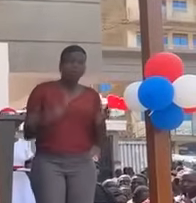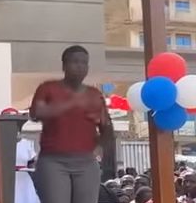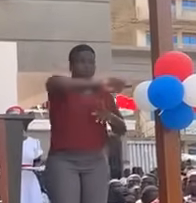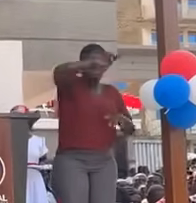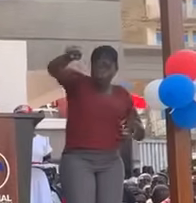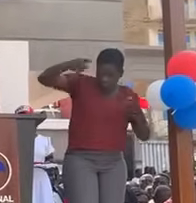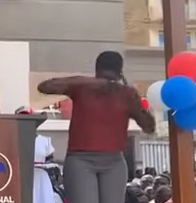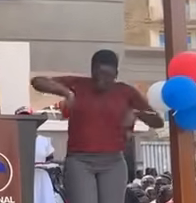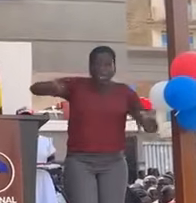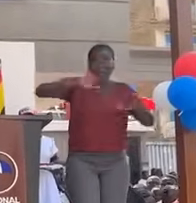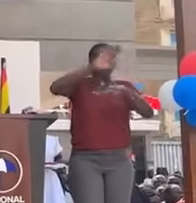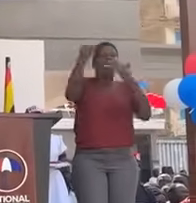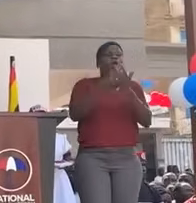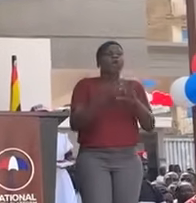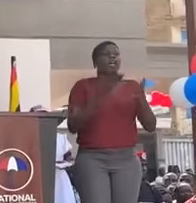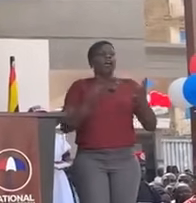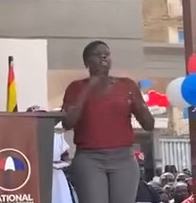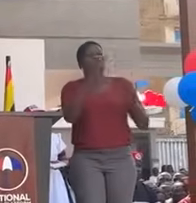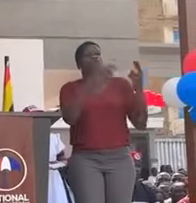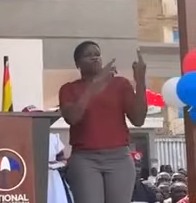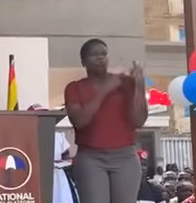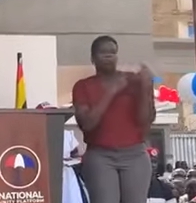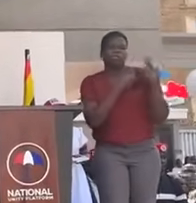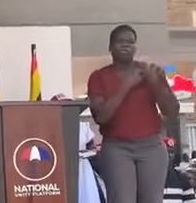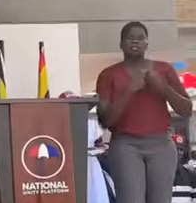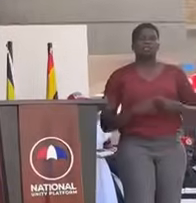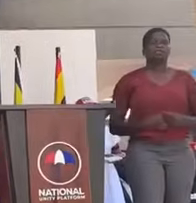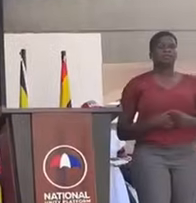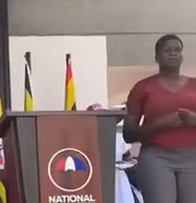ffenna tulina obuvunaanyizibwa